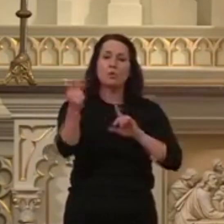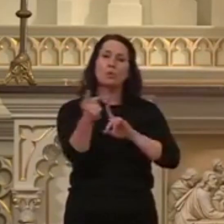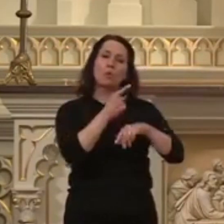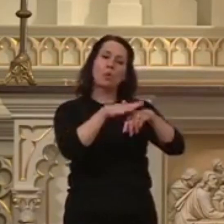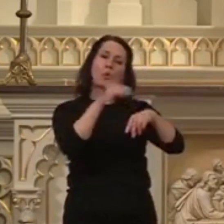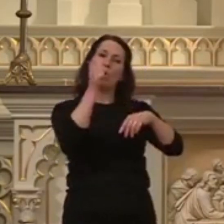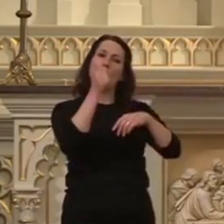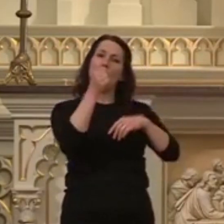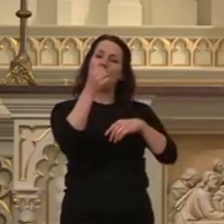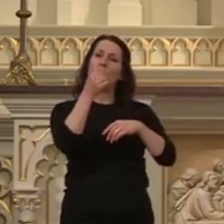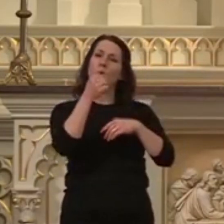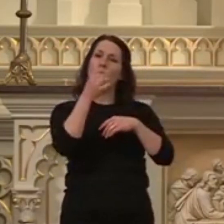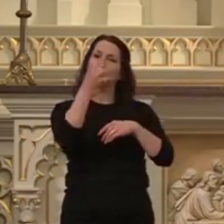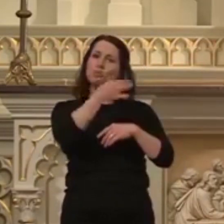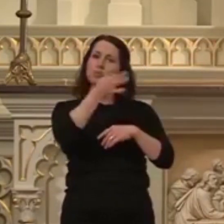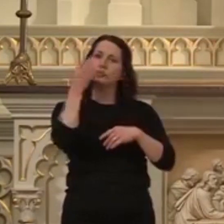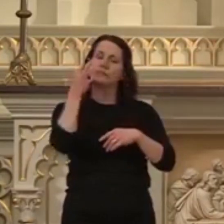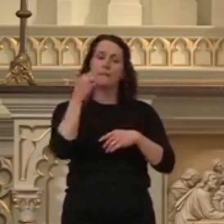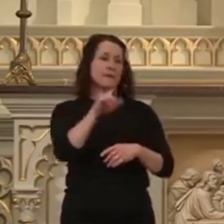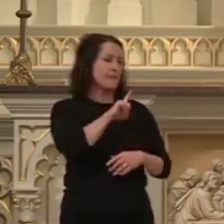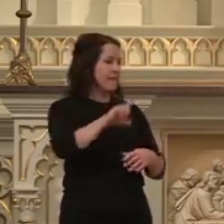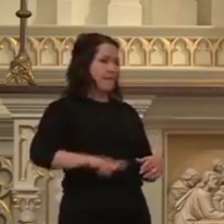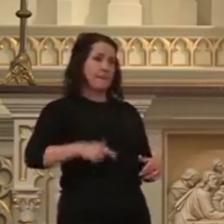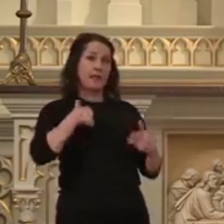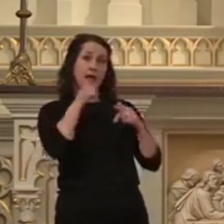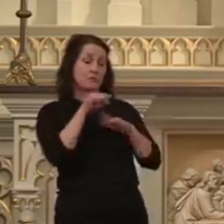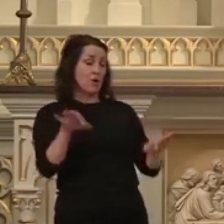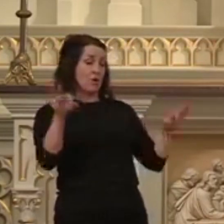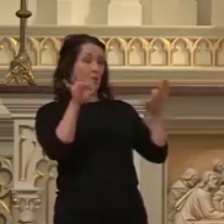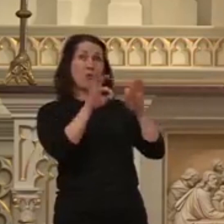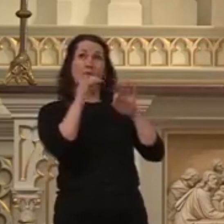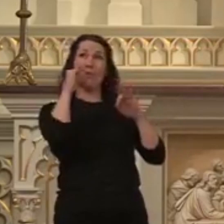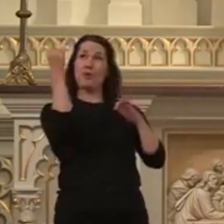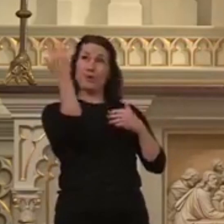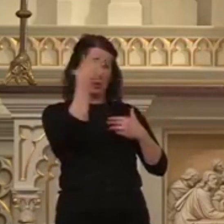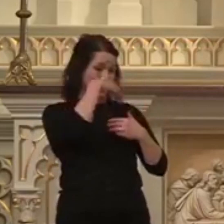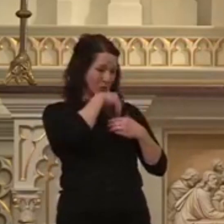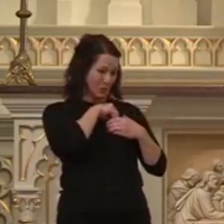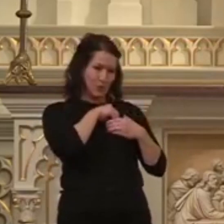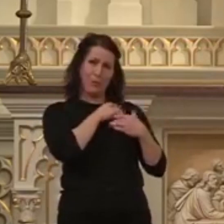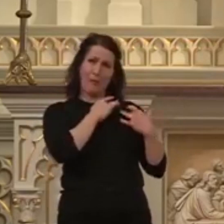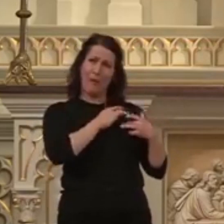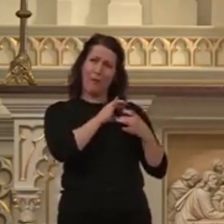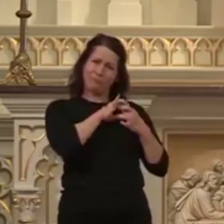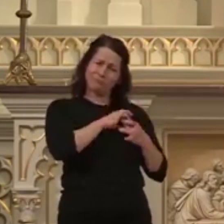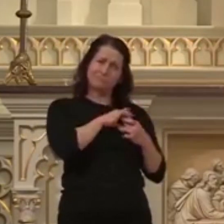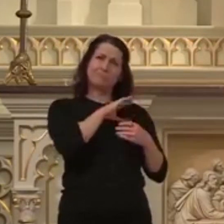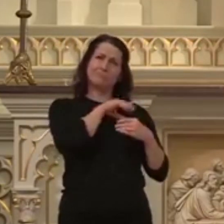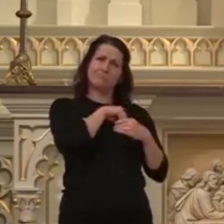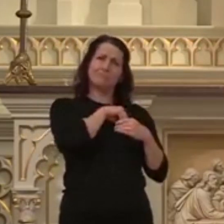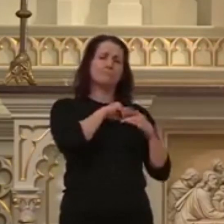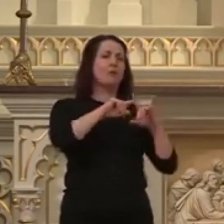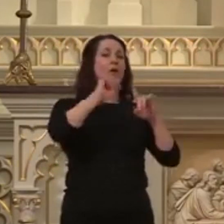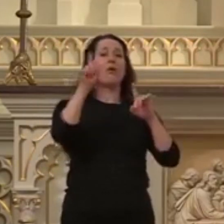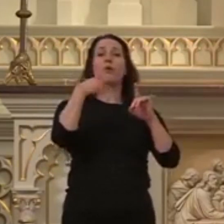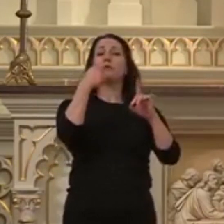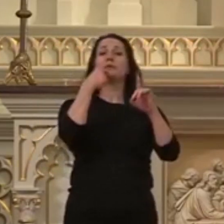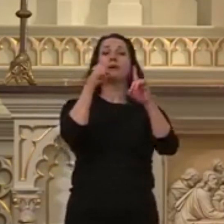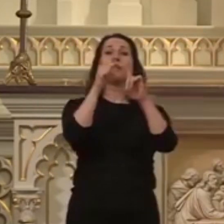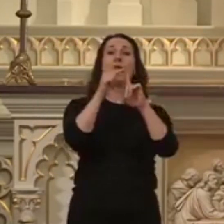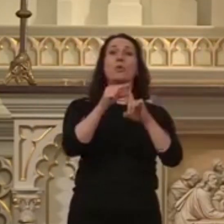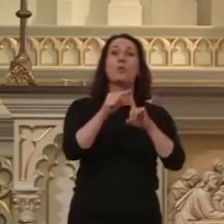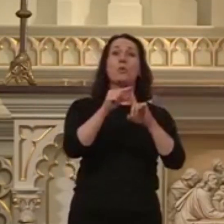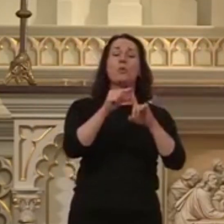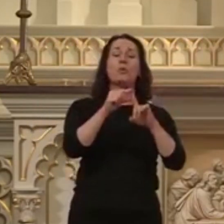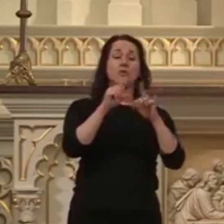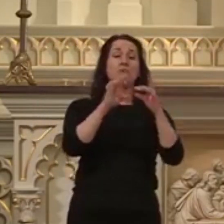Lamb. Lord, I am not worthy that you should enter under my roof, but only say the word, and my soul shall